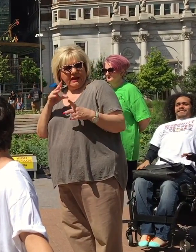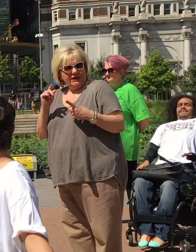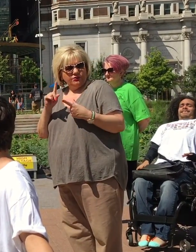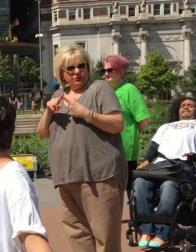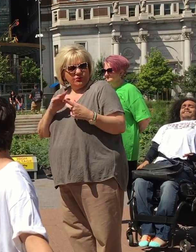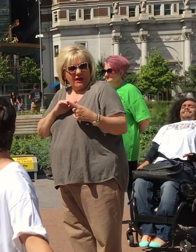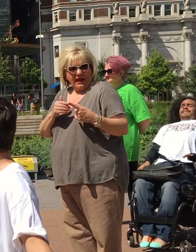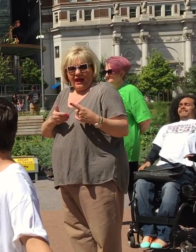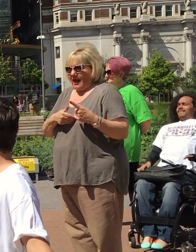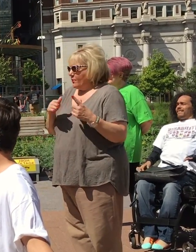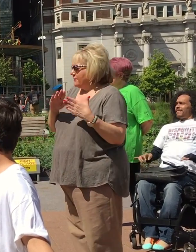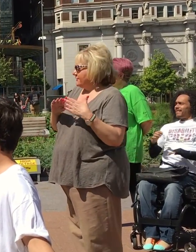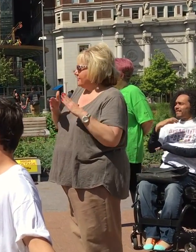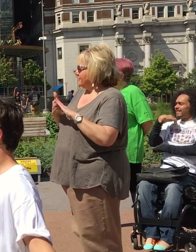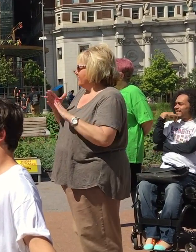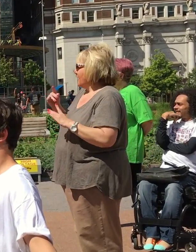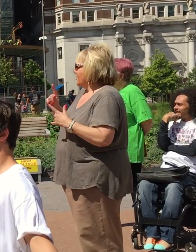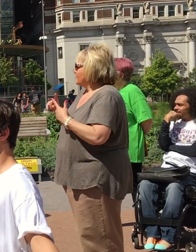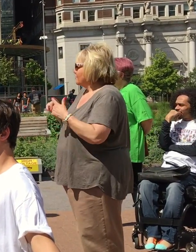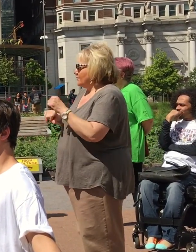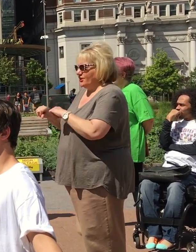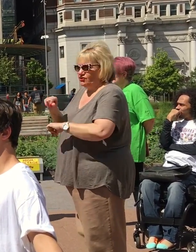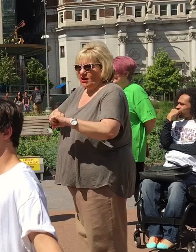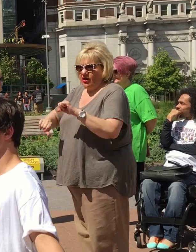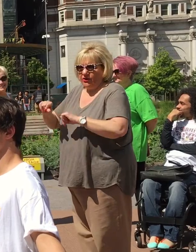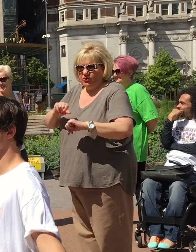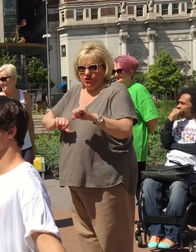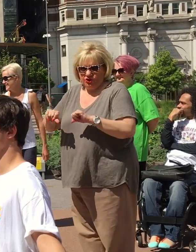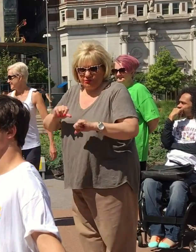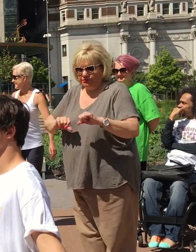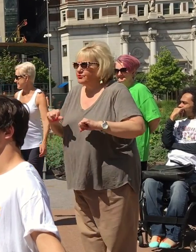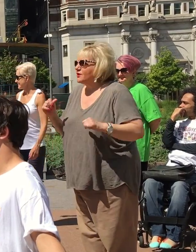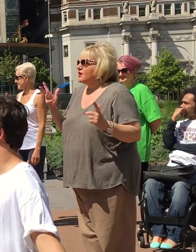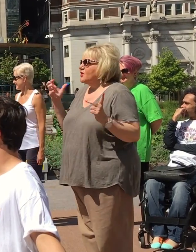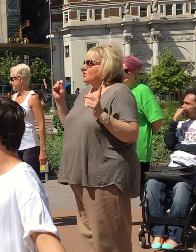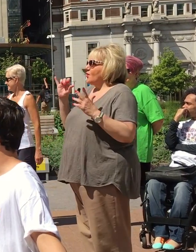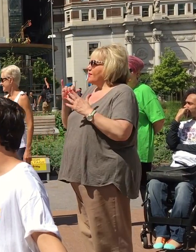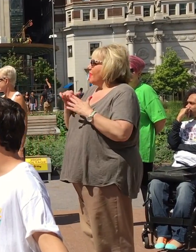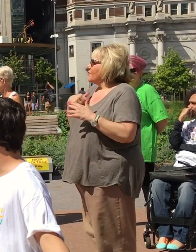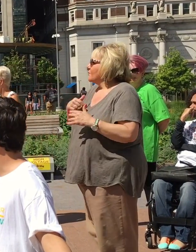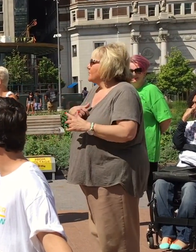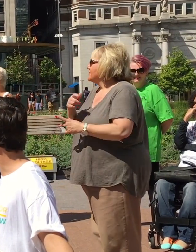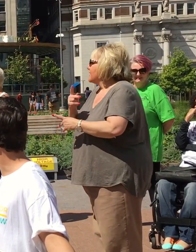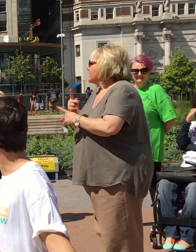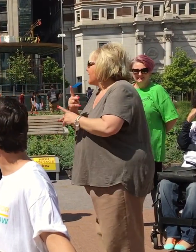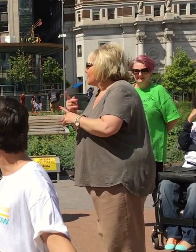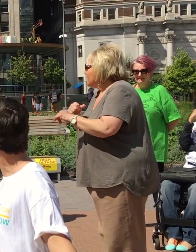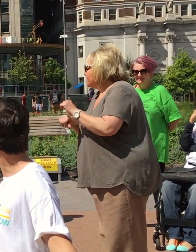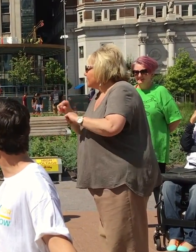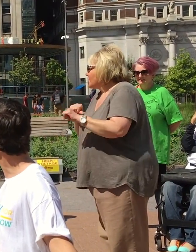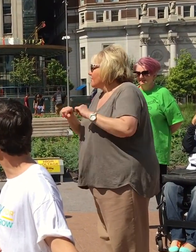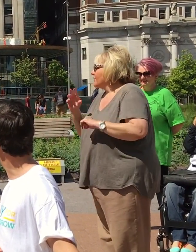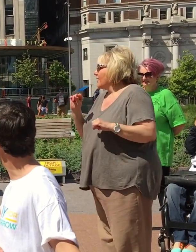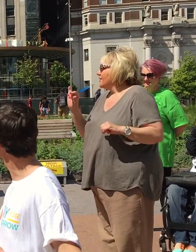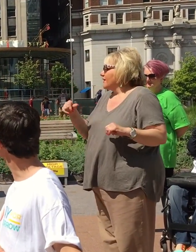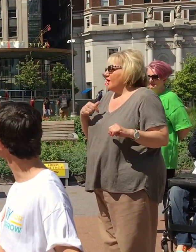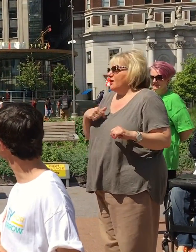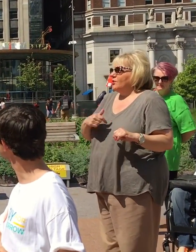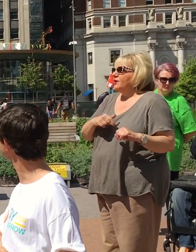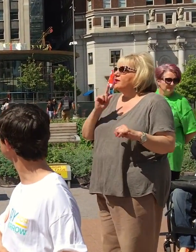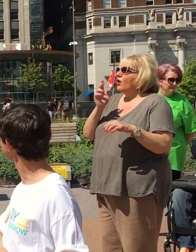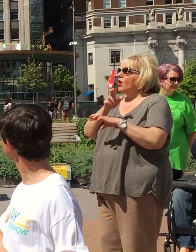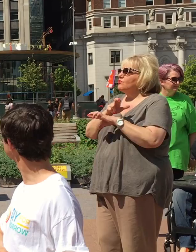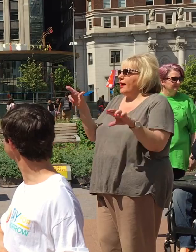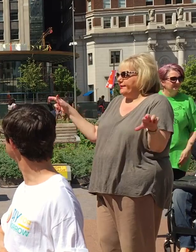our cities and to each other, as has been said many times here, so that we take care of each other and that we're ready